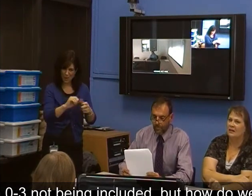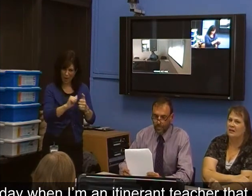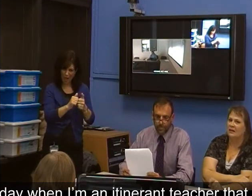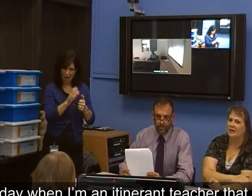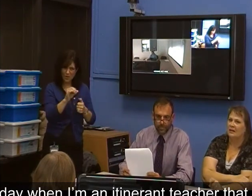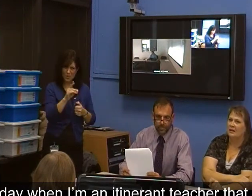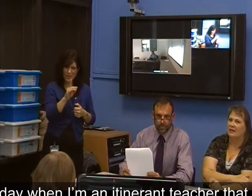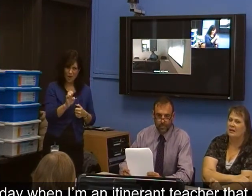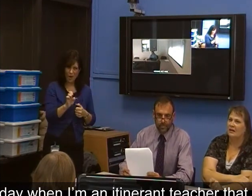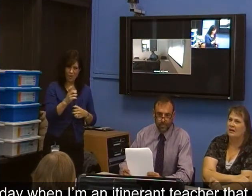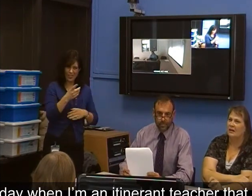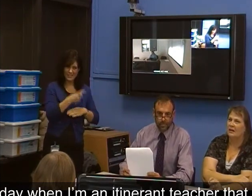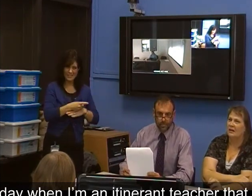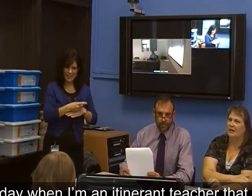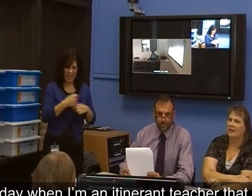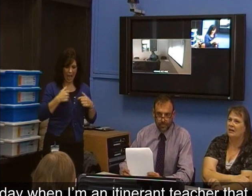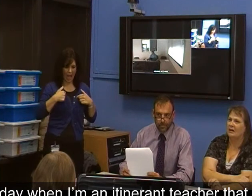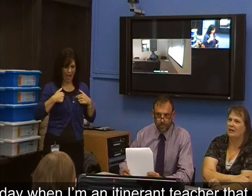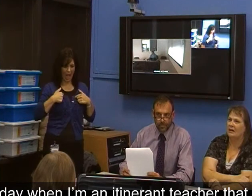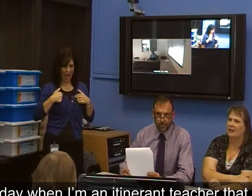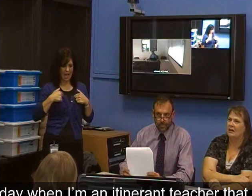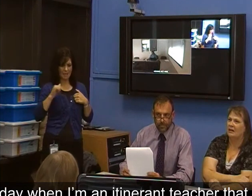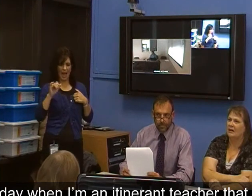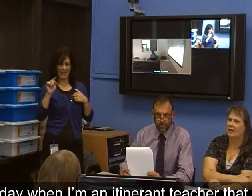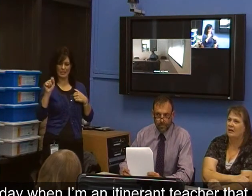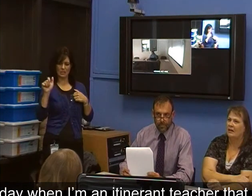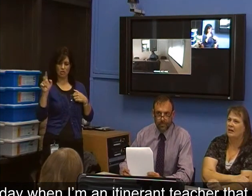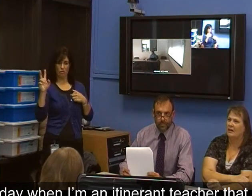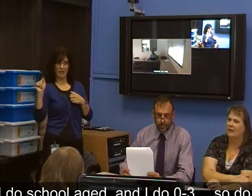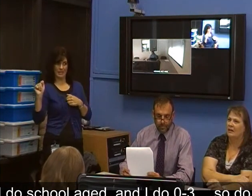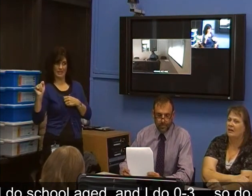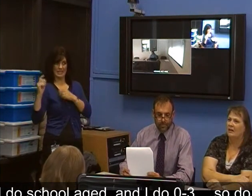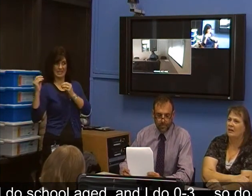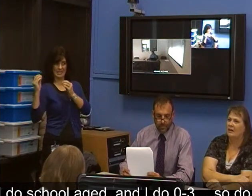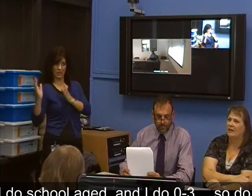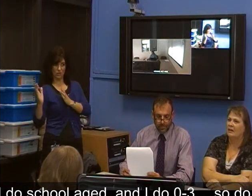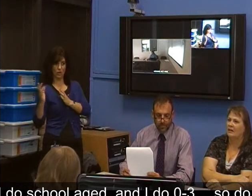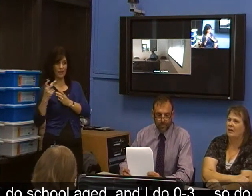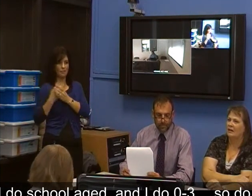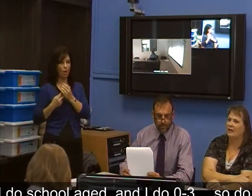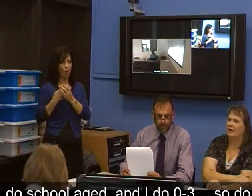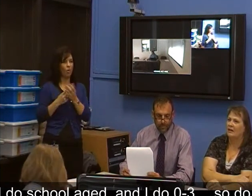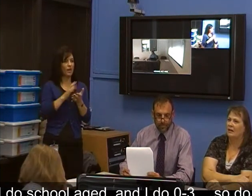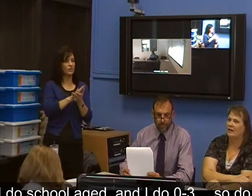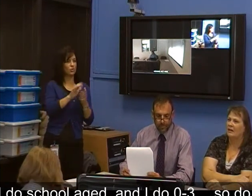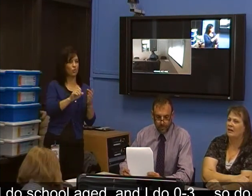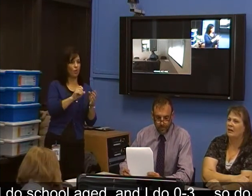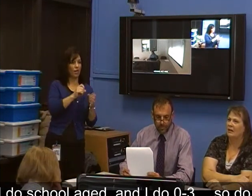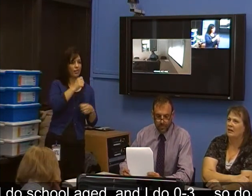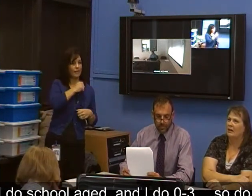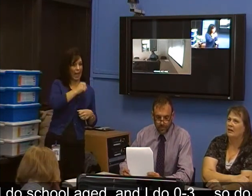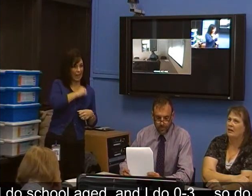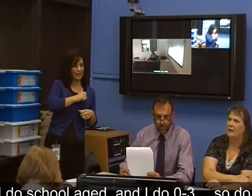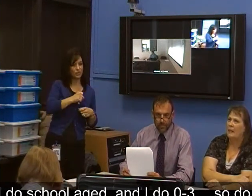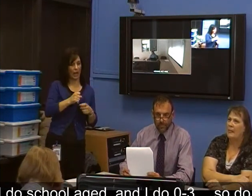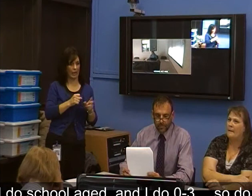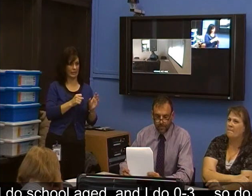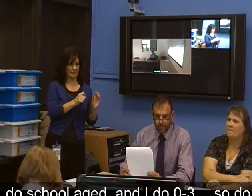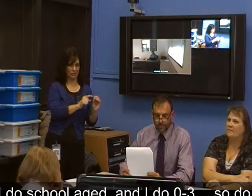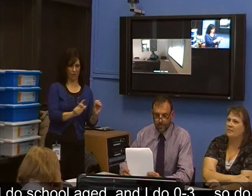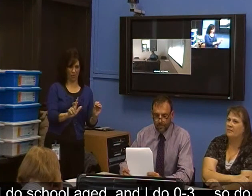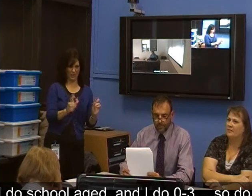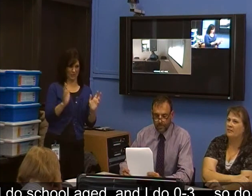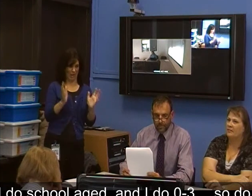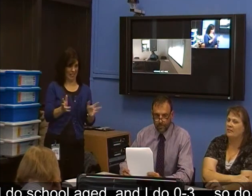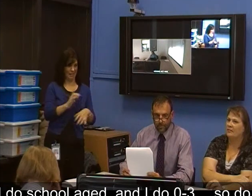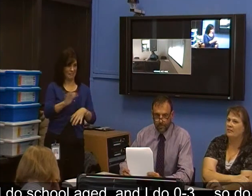our day when I'm an itinerant teacher that does both? I do school-aged and 0 to 3. So do I just leave